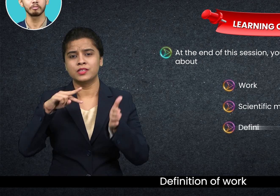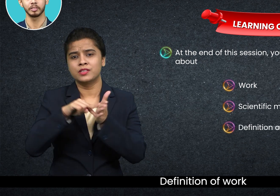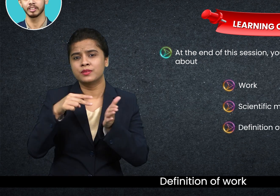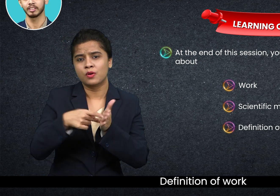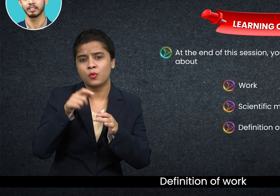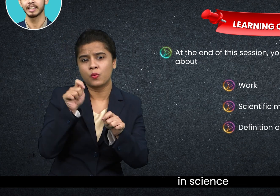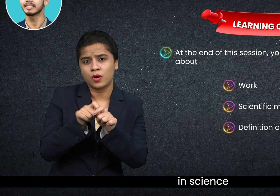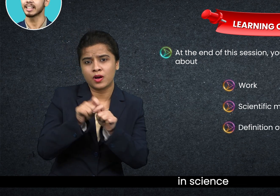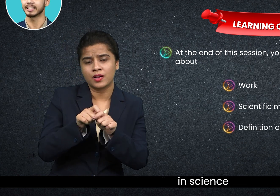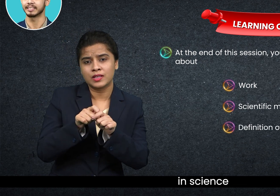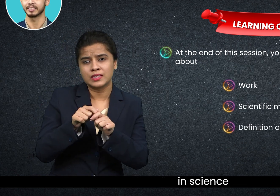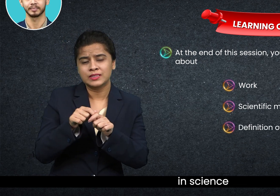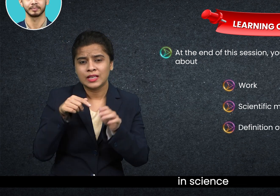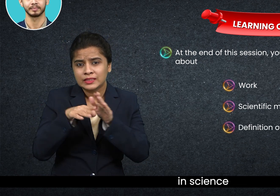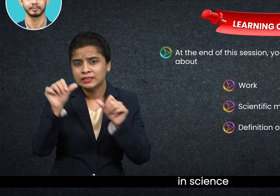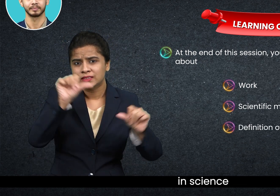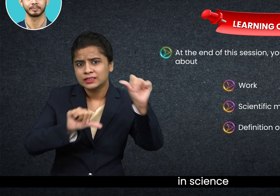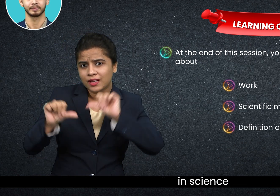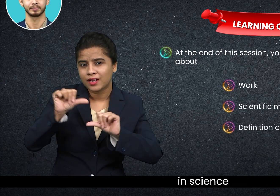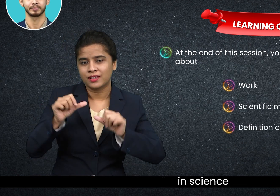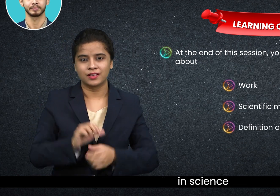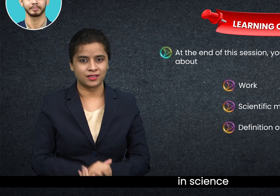definition of work in science.